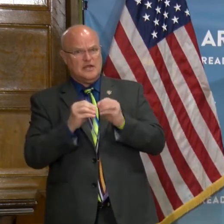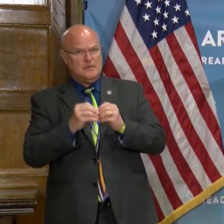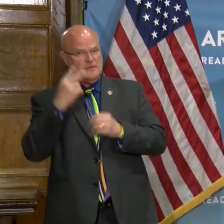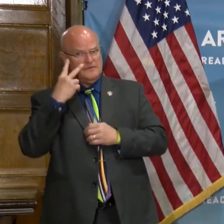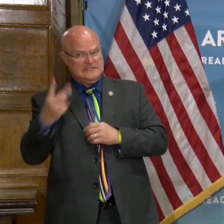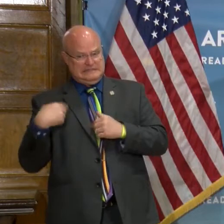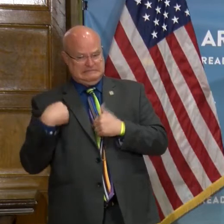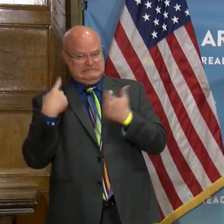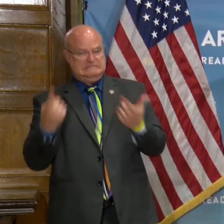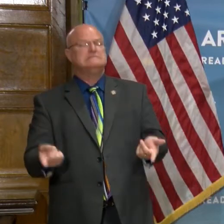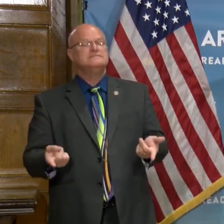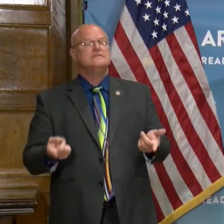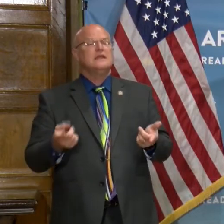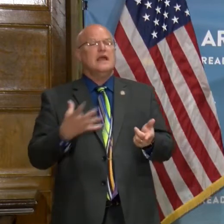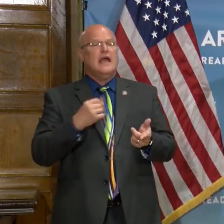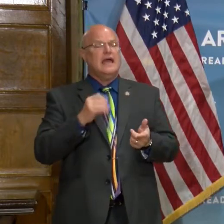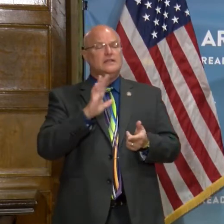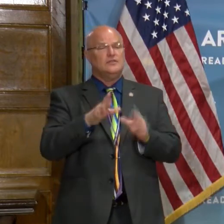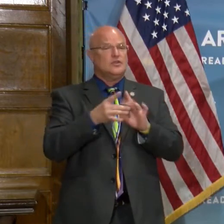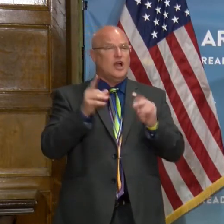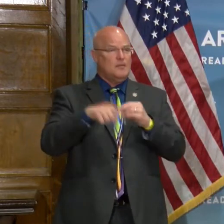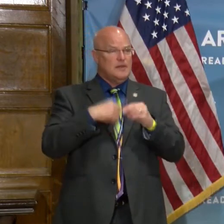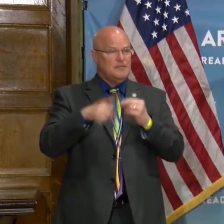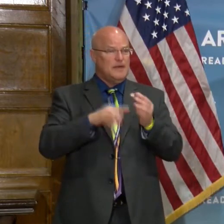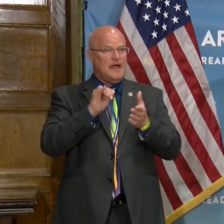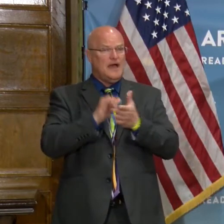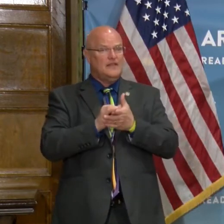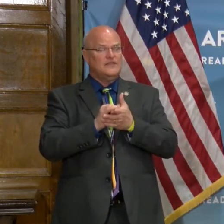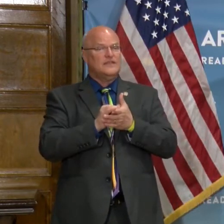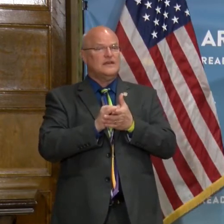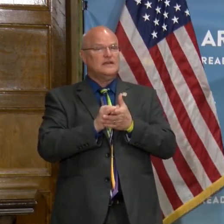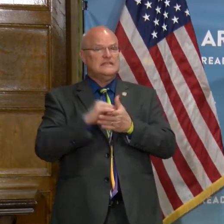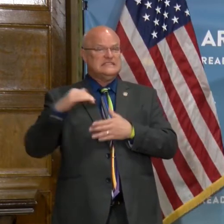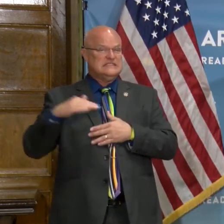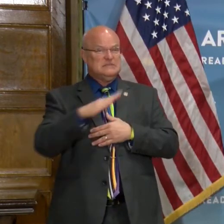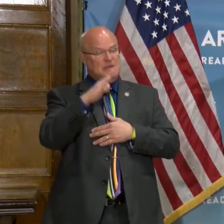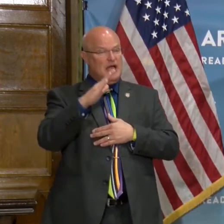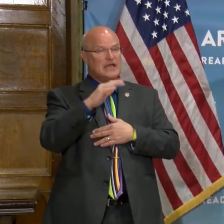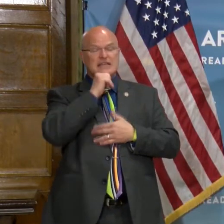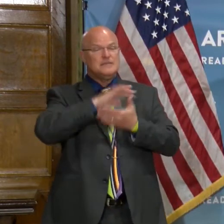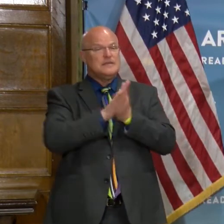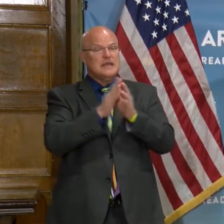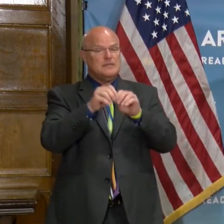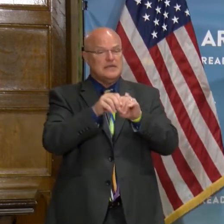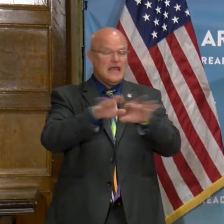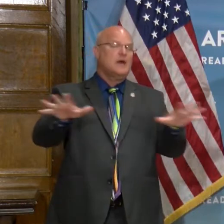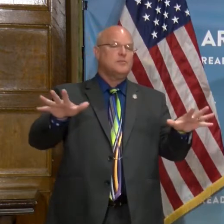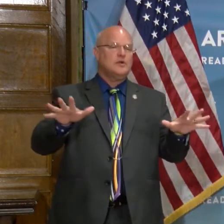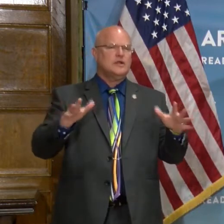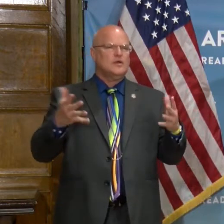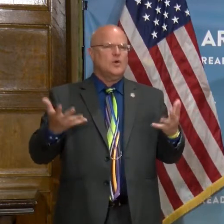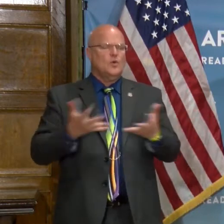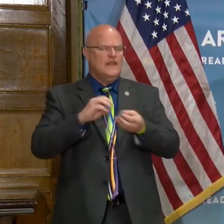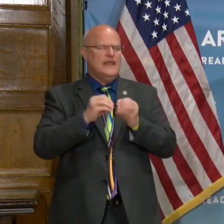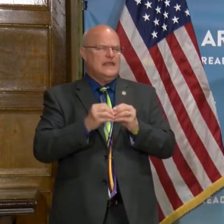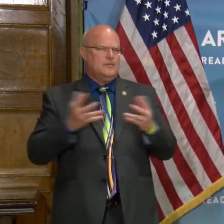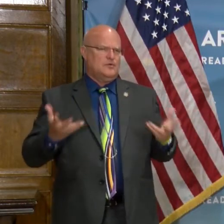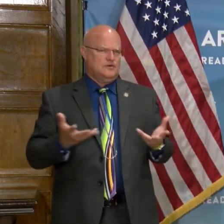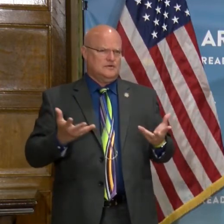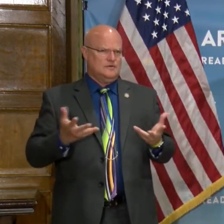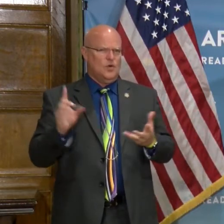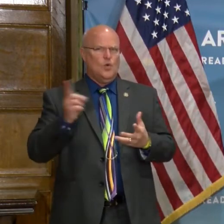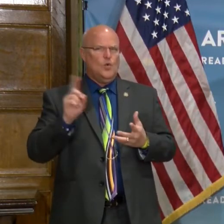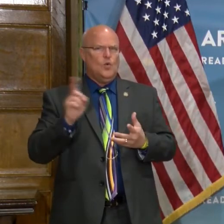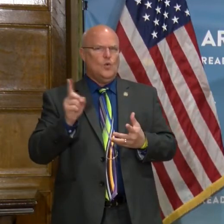we've seen in the community. And then to your comment about being careful that a spike doesn't become an outbreak, what's that number?